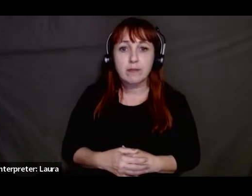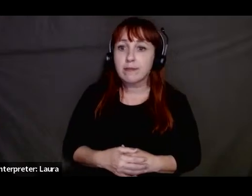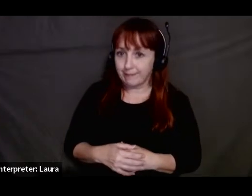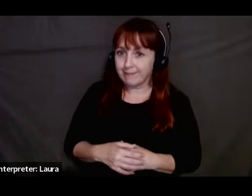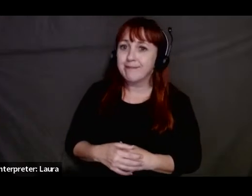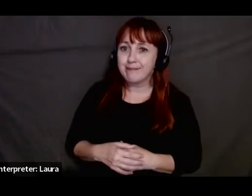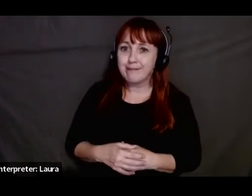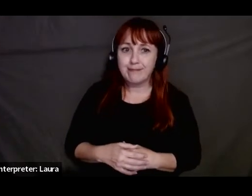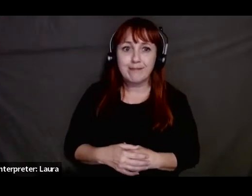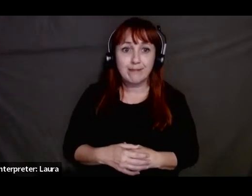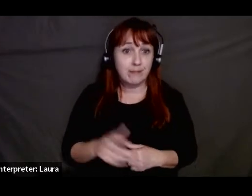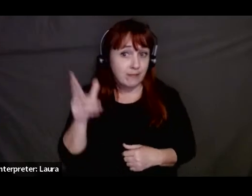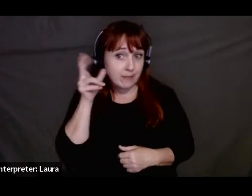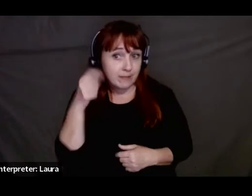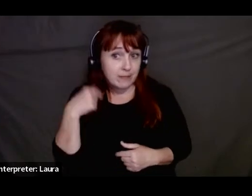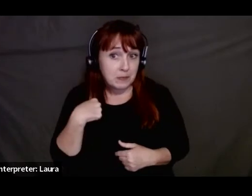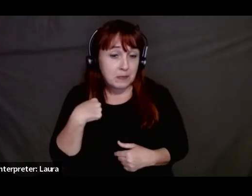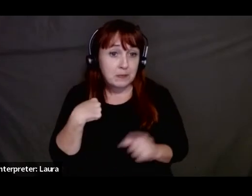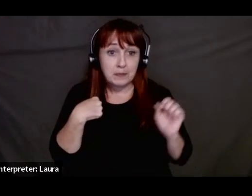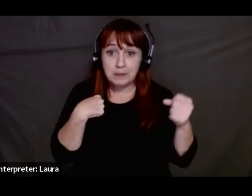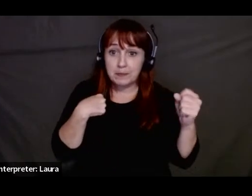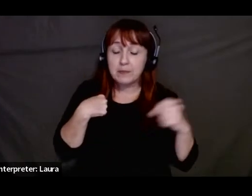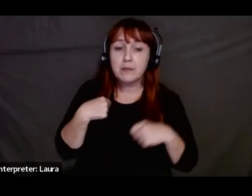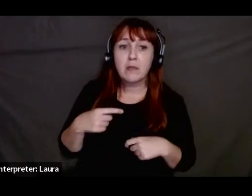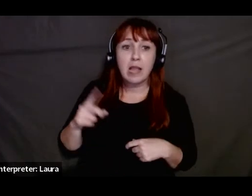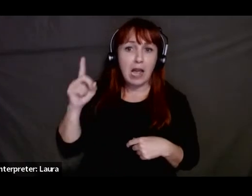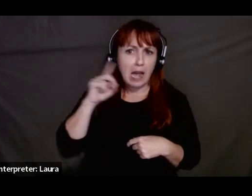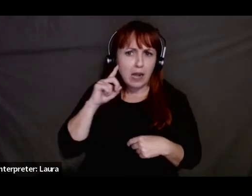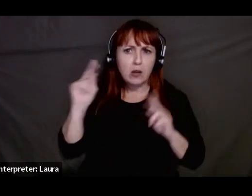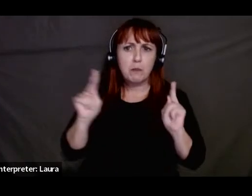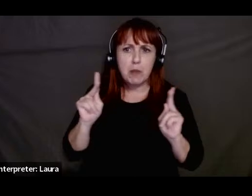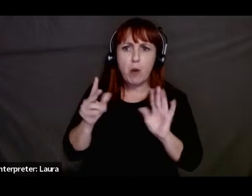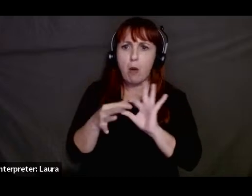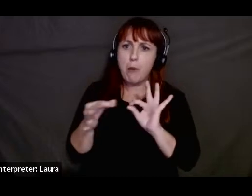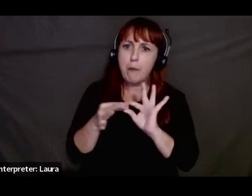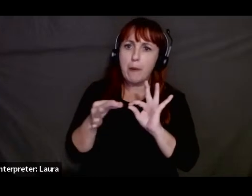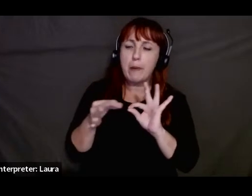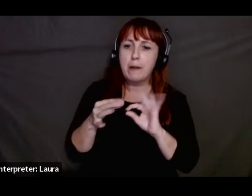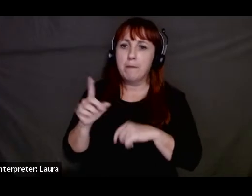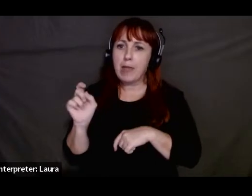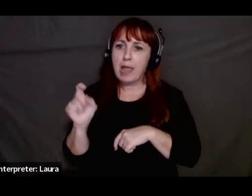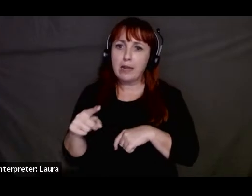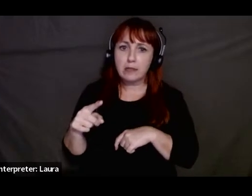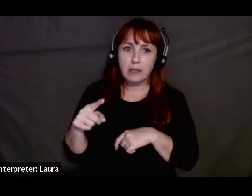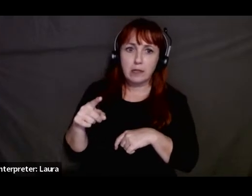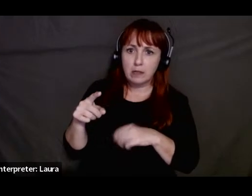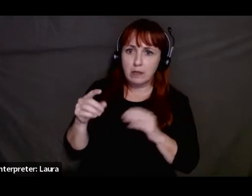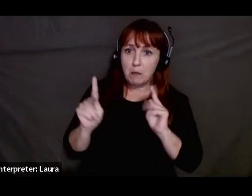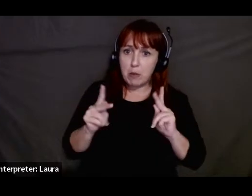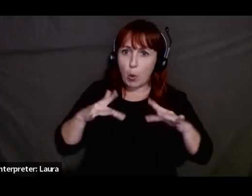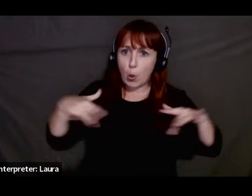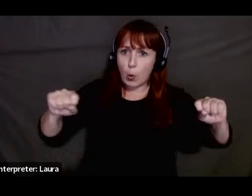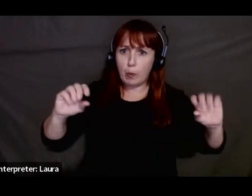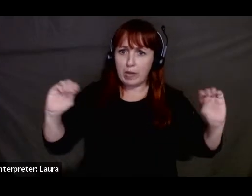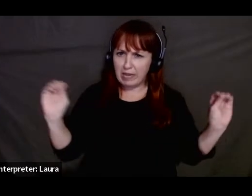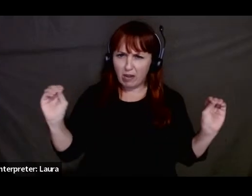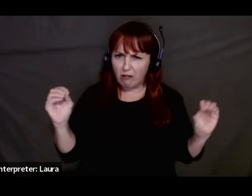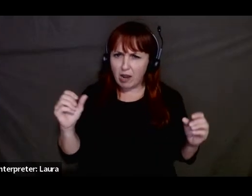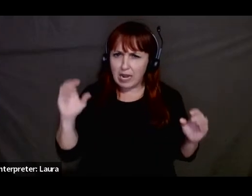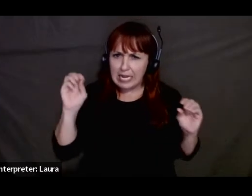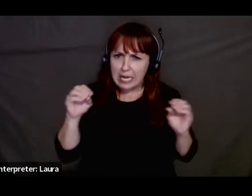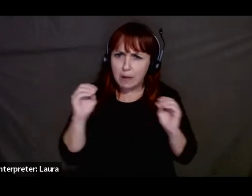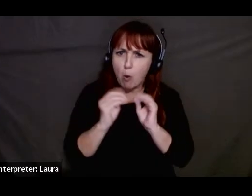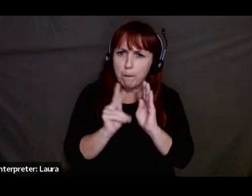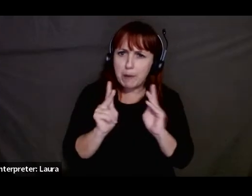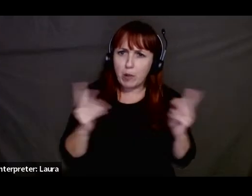Yeah. Can you hear me? I heard a lot of people say, why are there not more people here? And one comment I